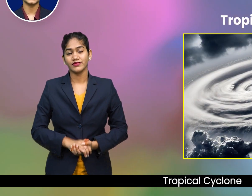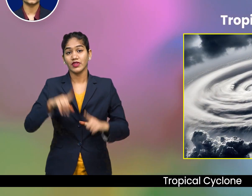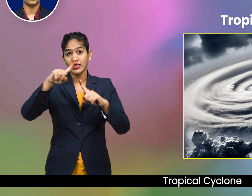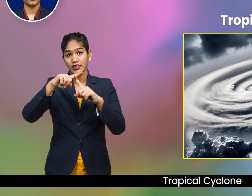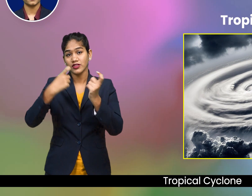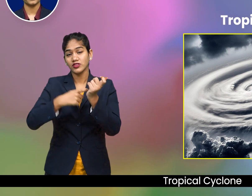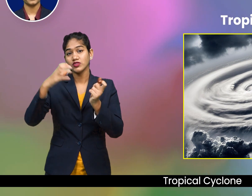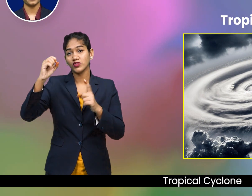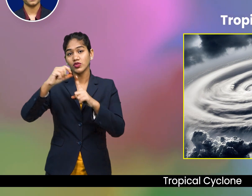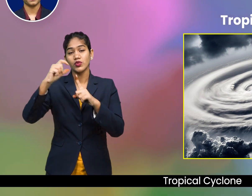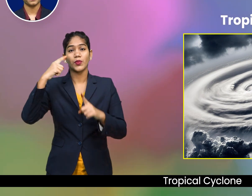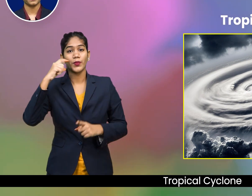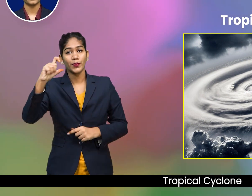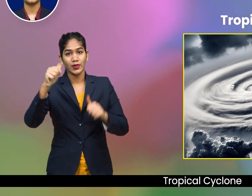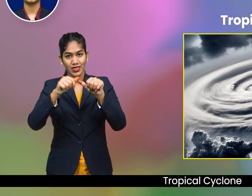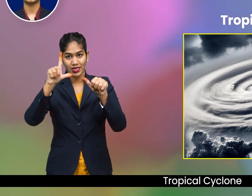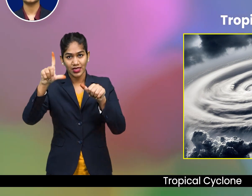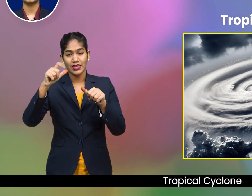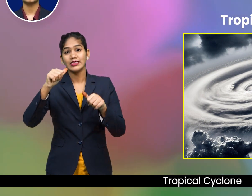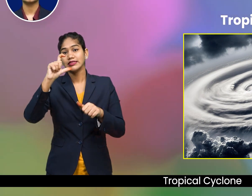Tropical cyclone.